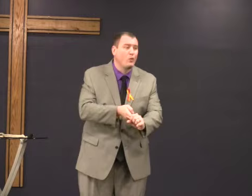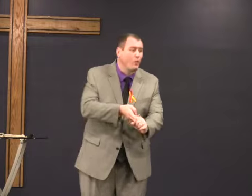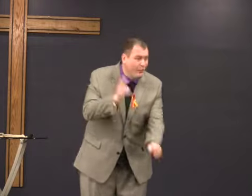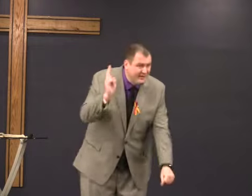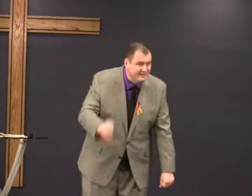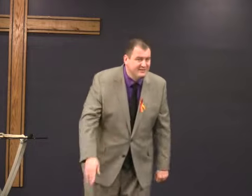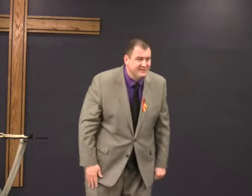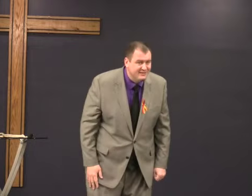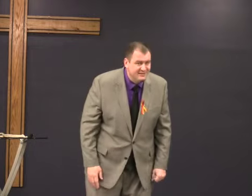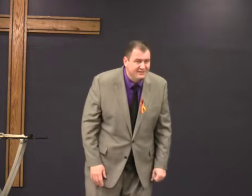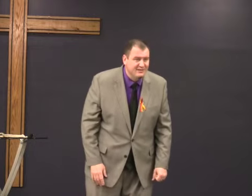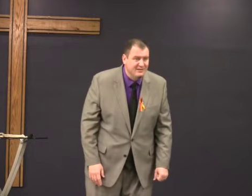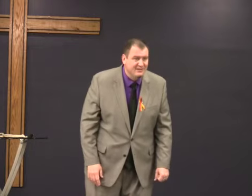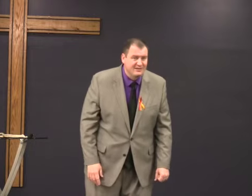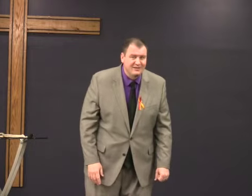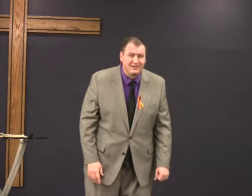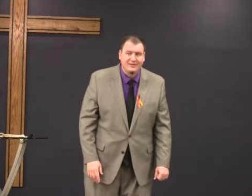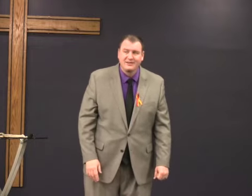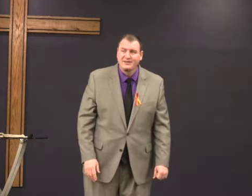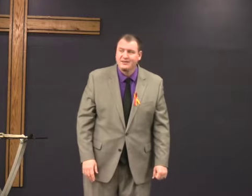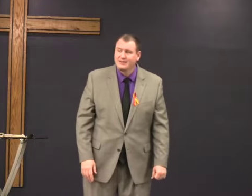Christians, don't quit.